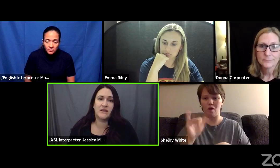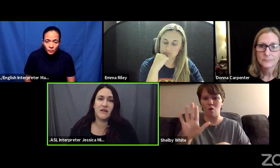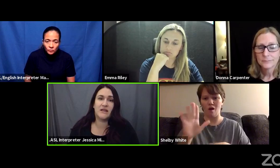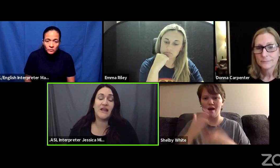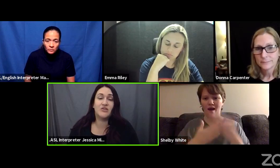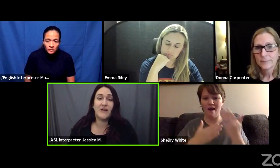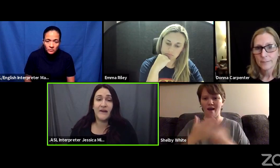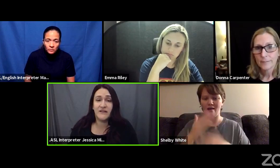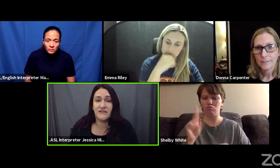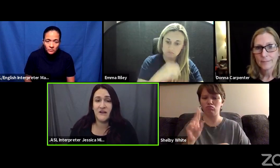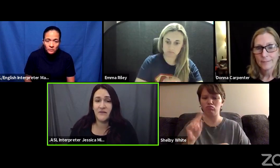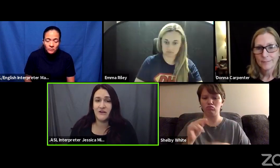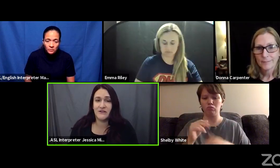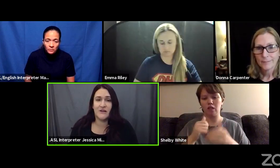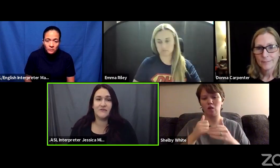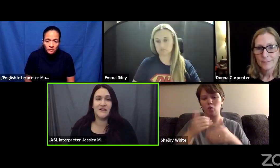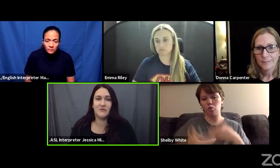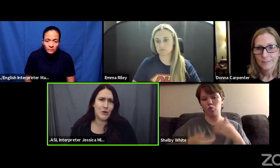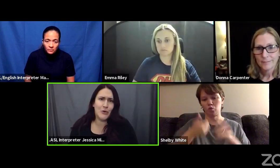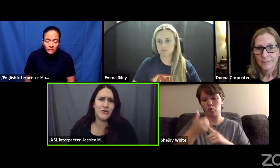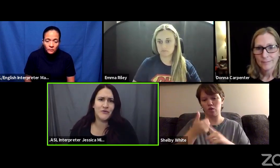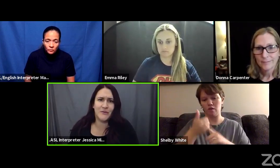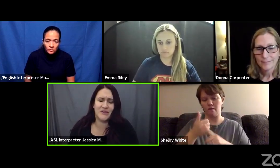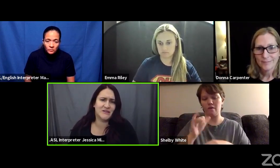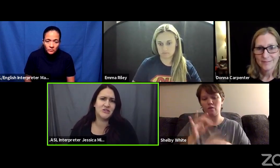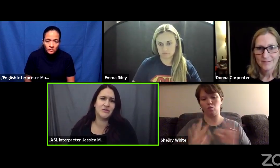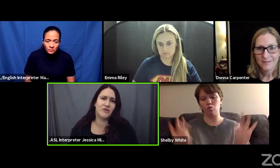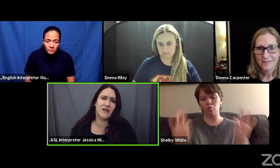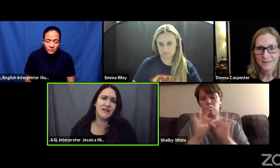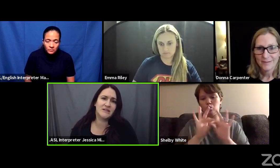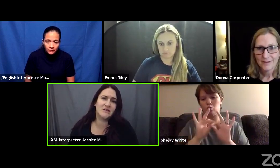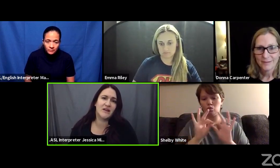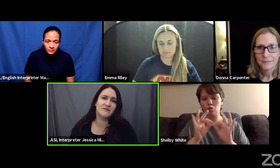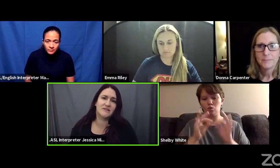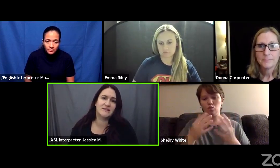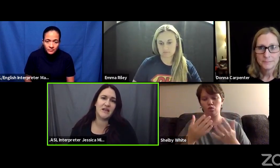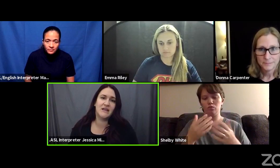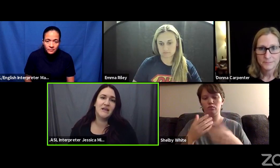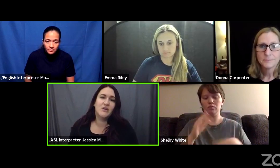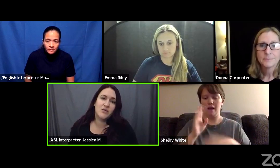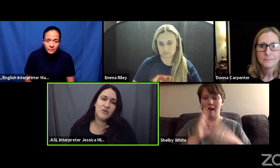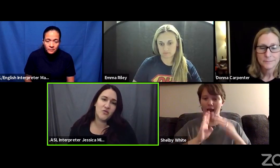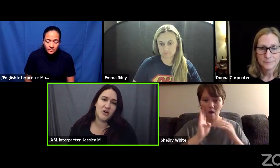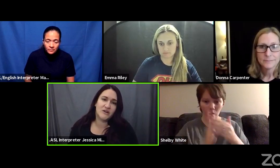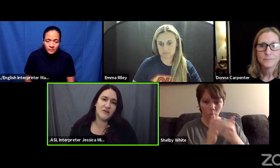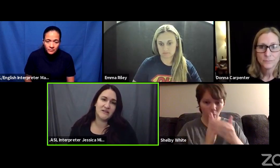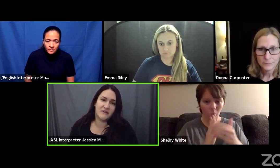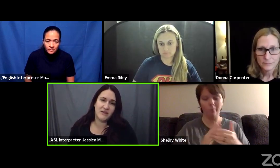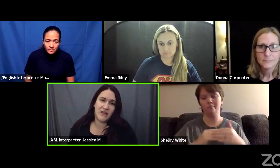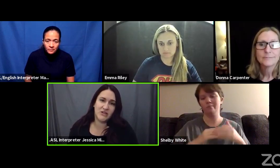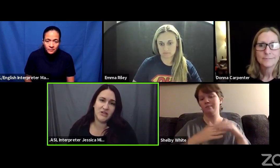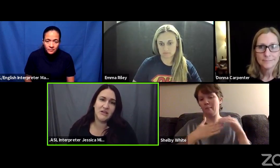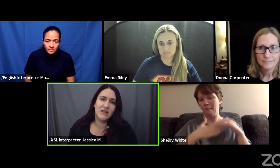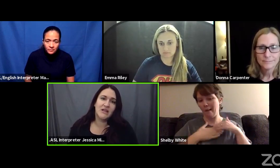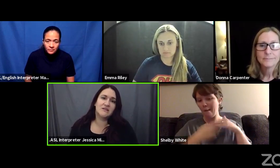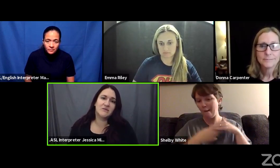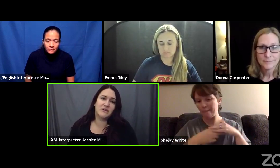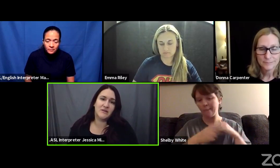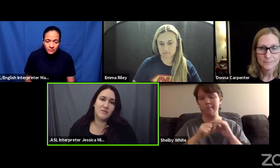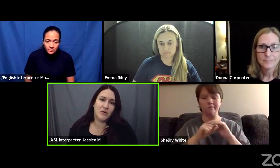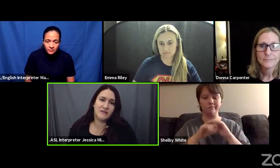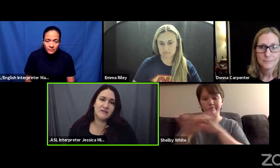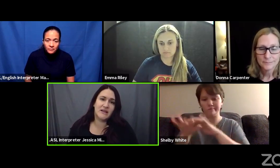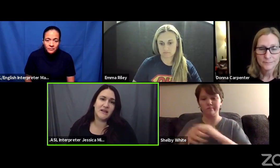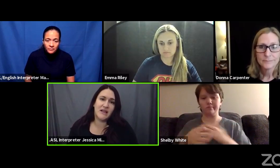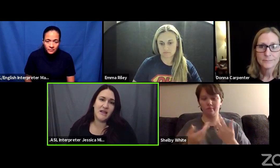So, and you have to identify yourself. They don't know you from the touch of your hand. So you have to say who you are. So identification is